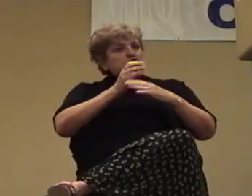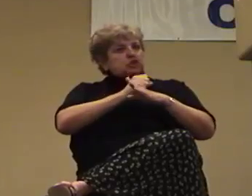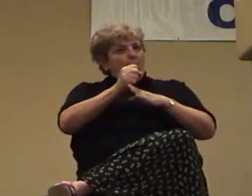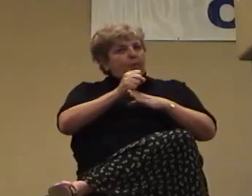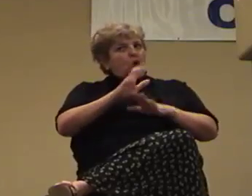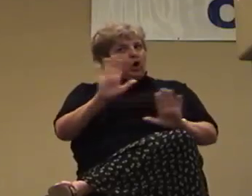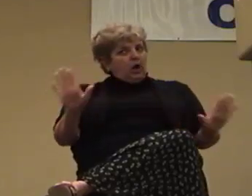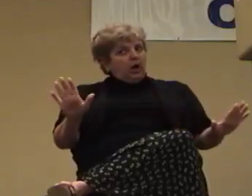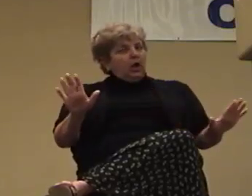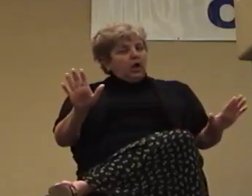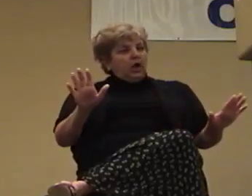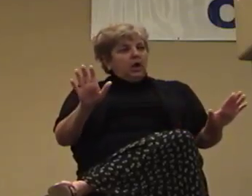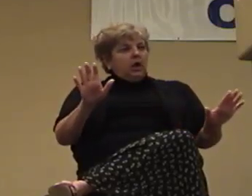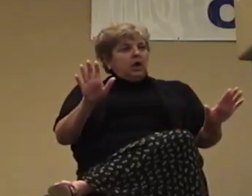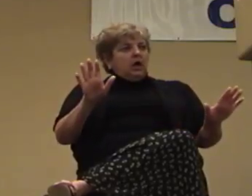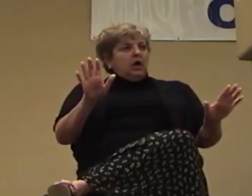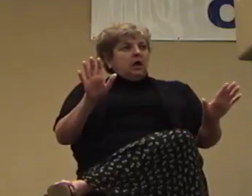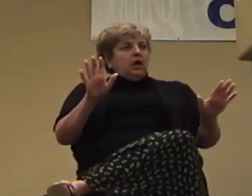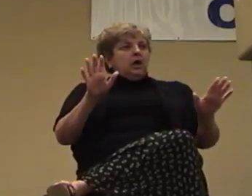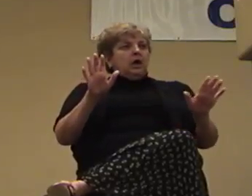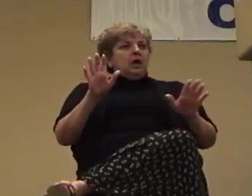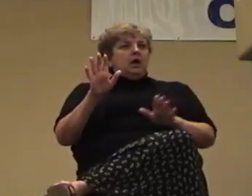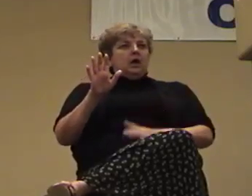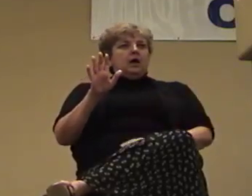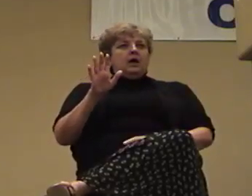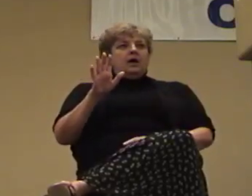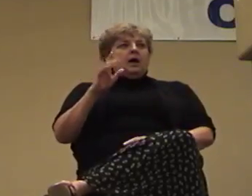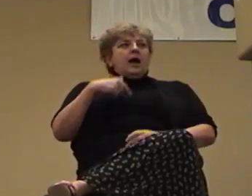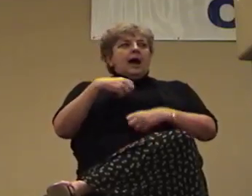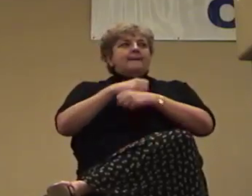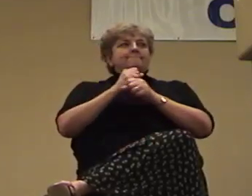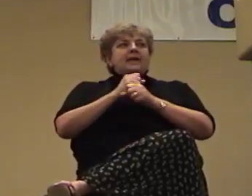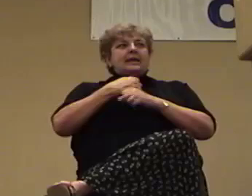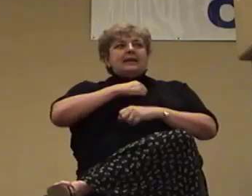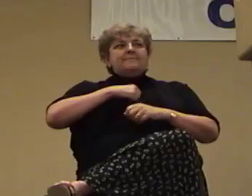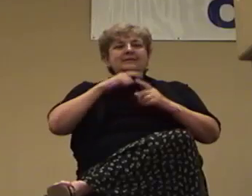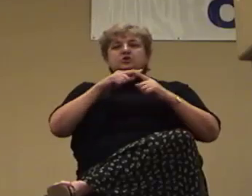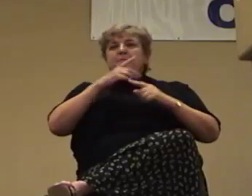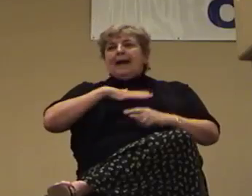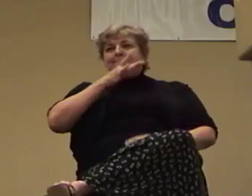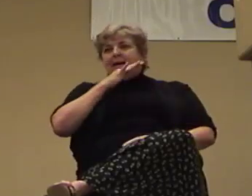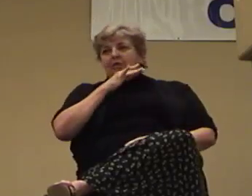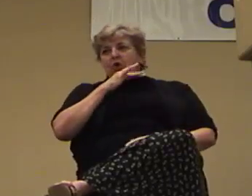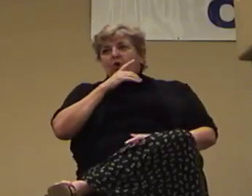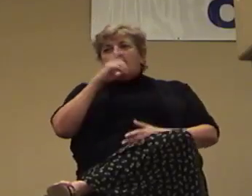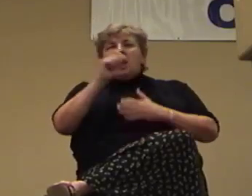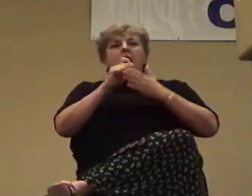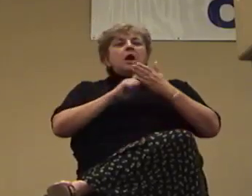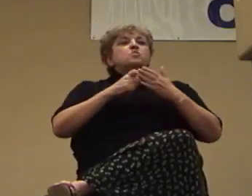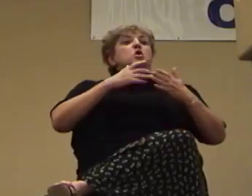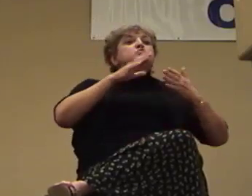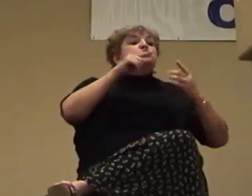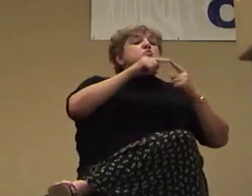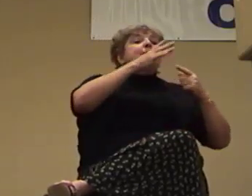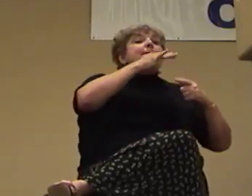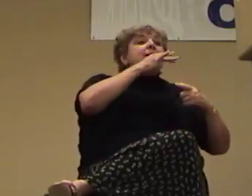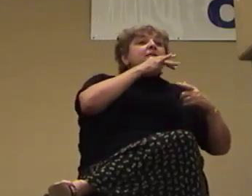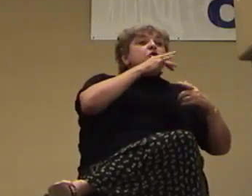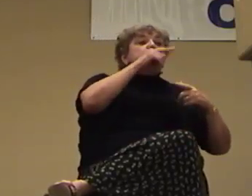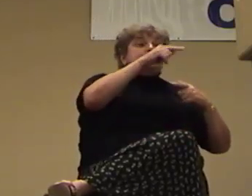what I mean? It's that type of deal. And I made amends to my mother. I wrote her. She's in prison where she will remain. She wrote me back. She said